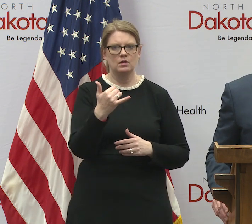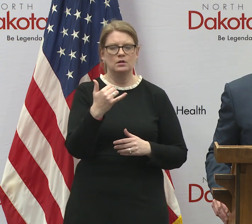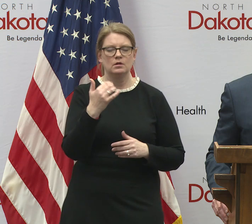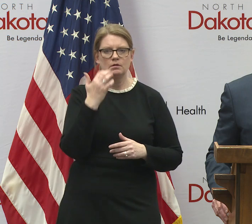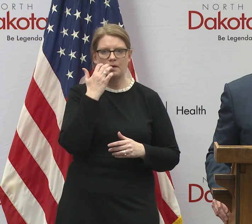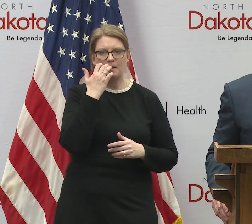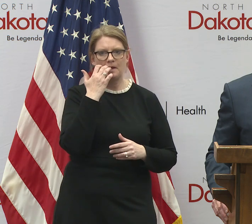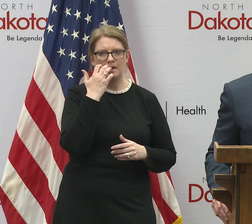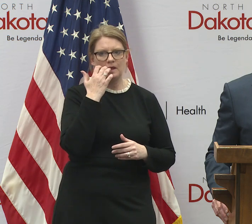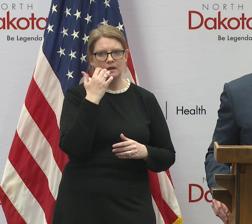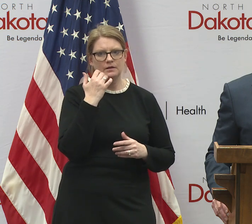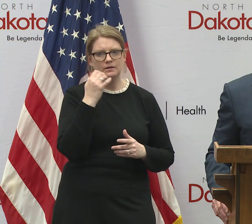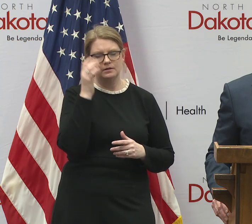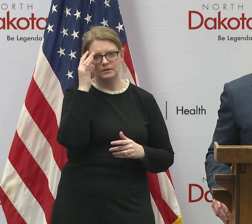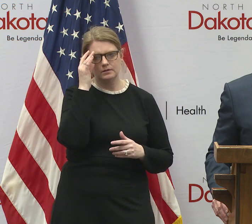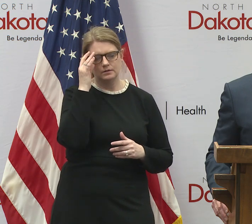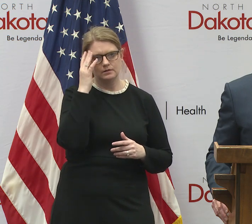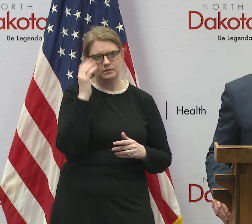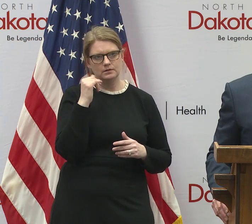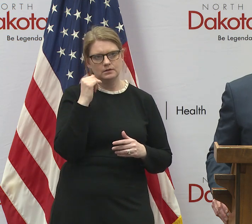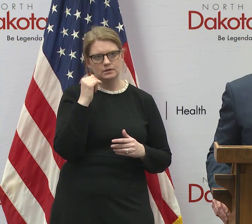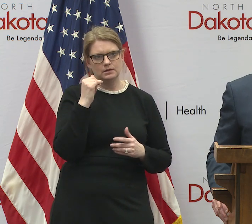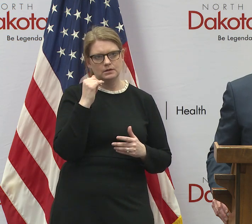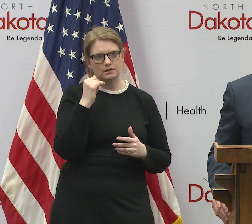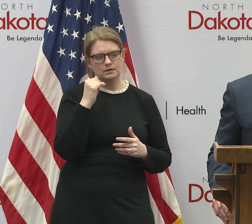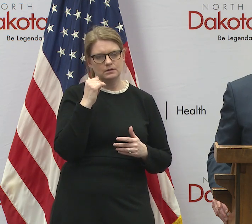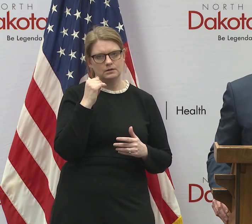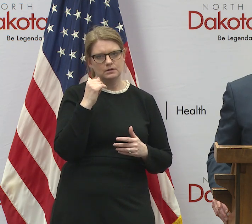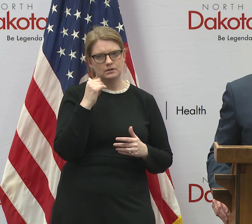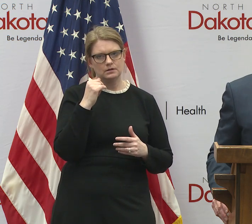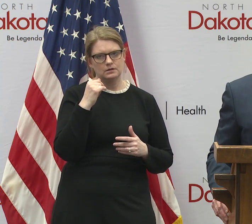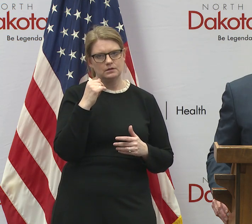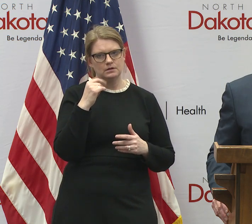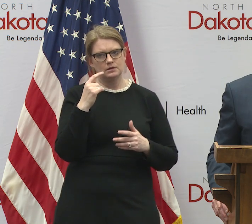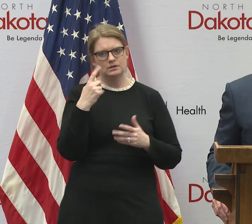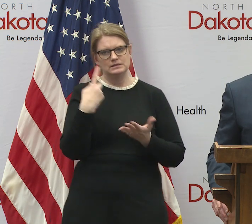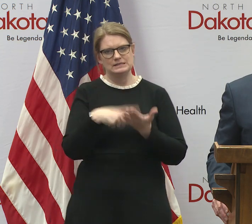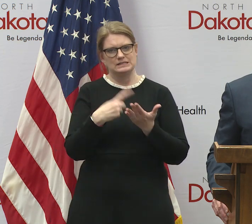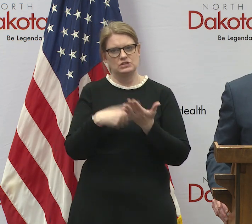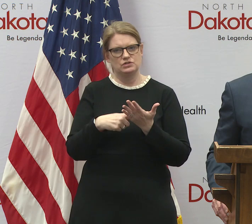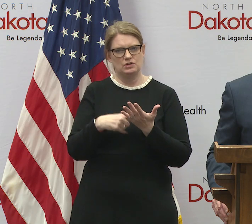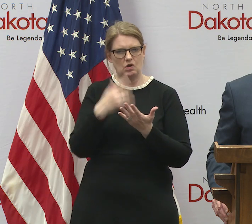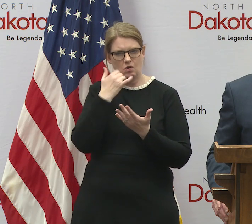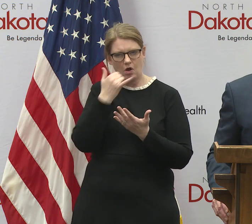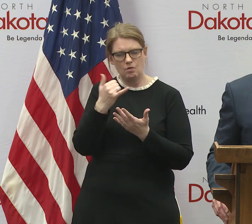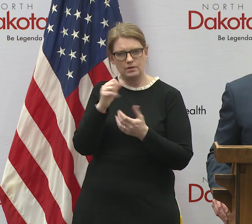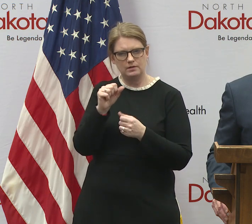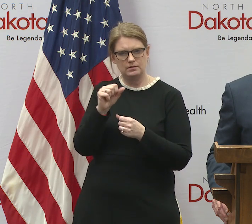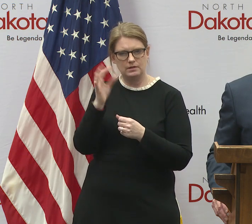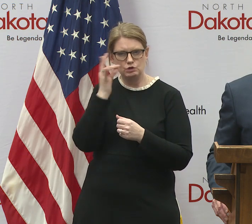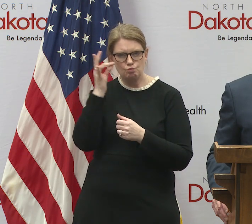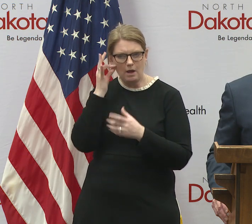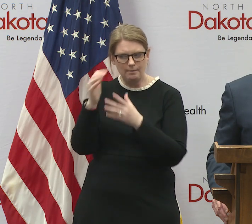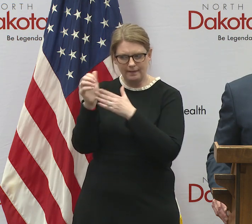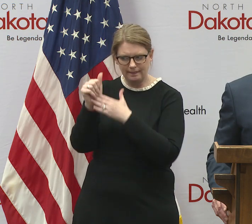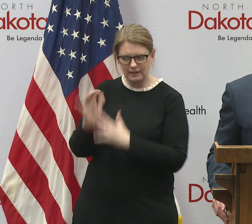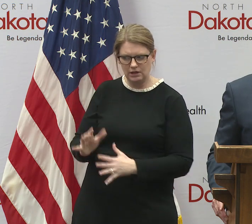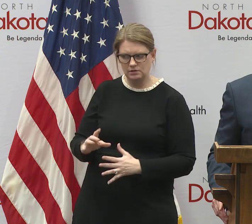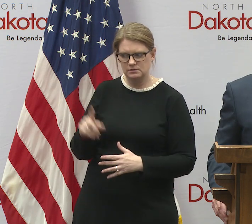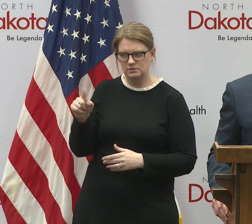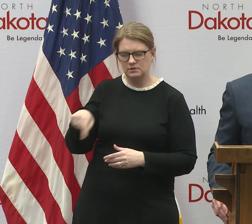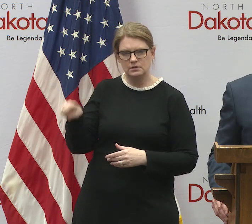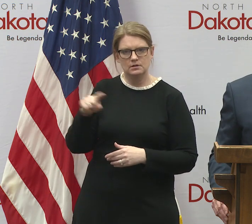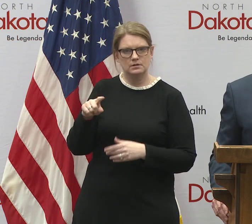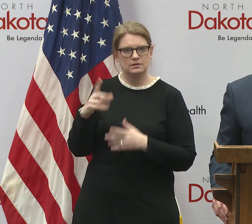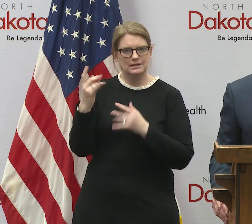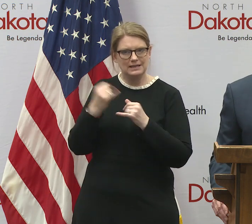but not infrequent when we're having a call with the tribal leaders that we hear about an individual who may have